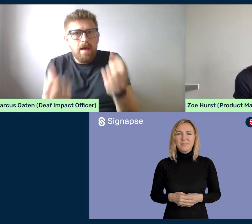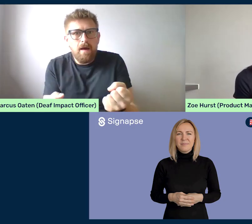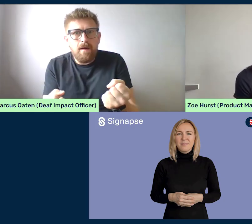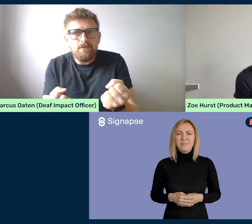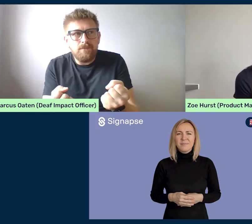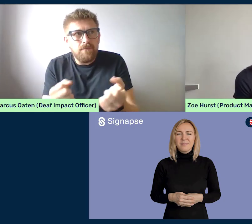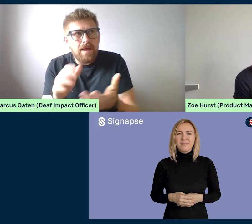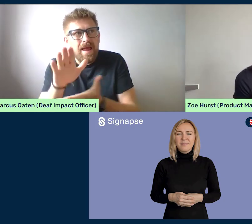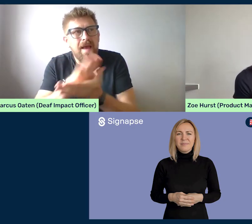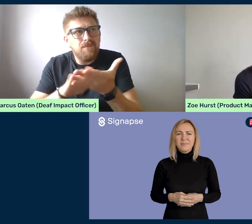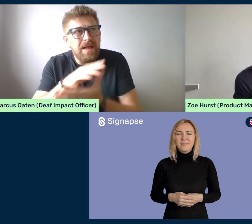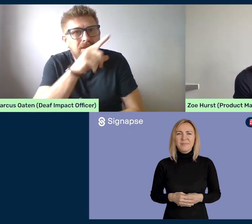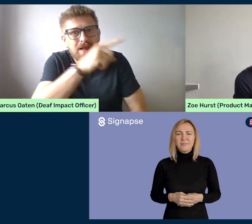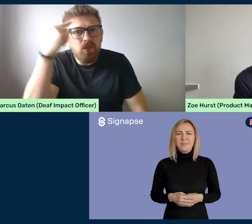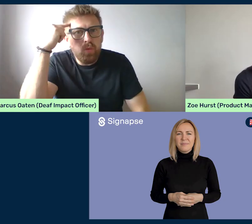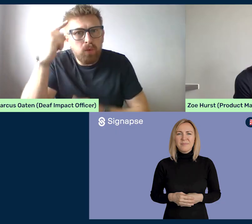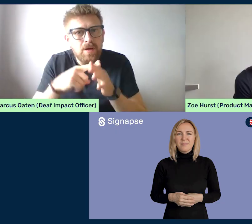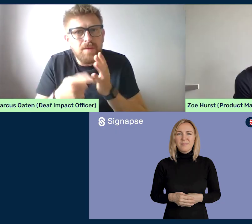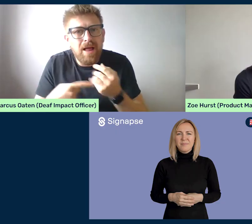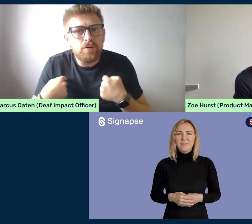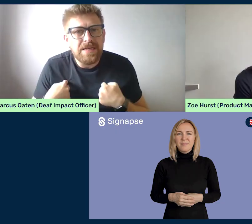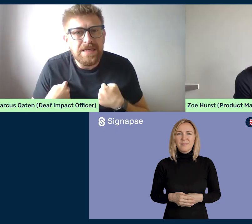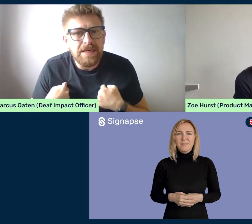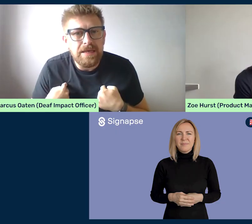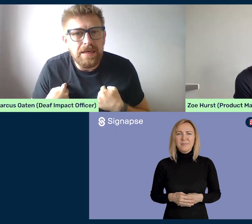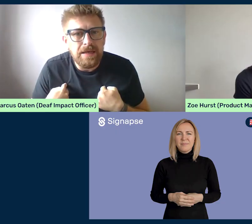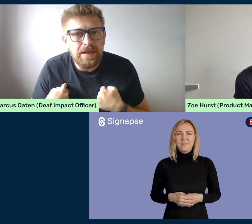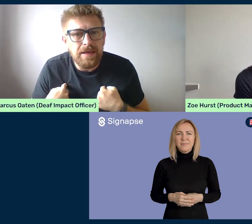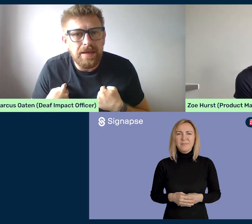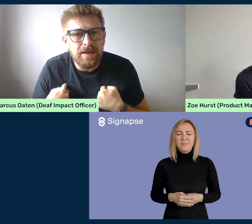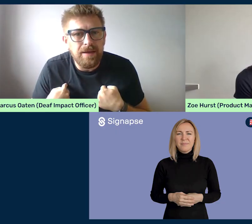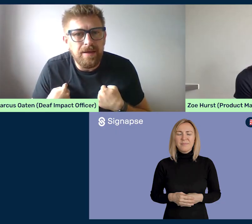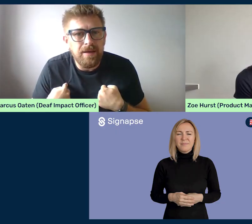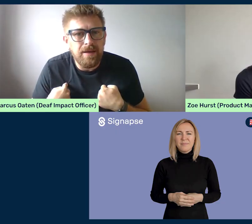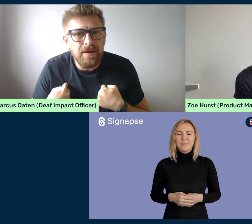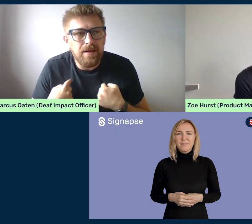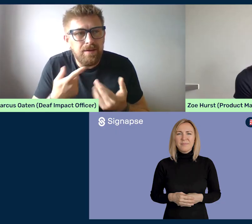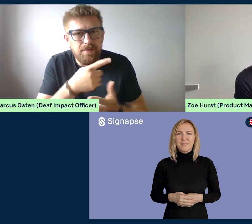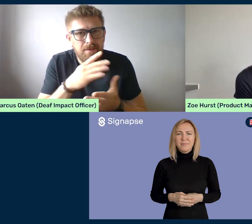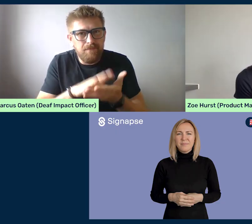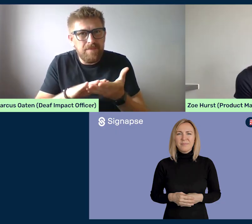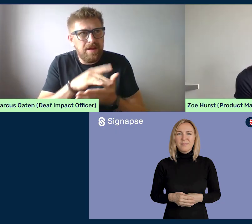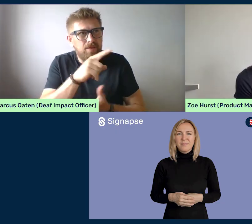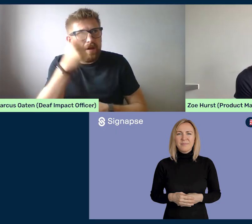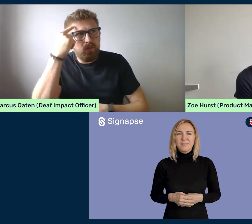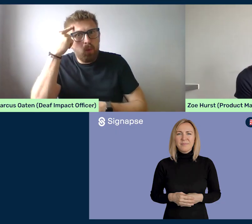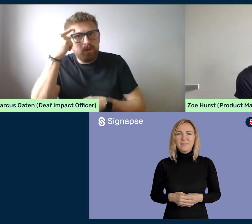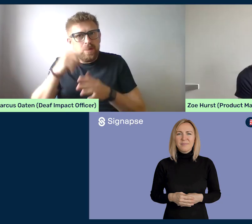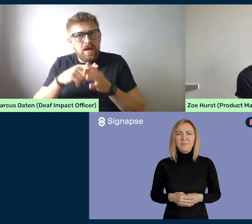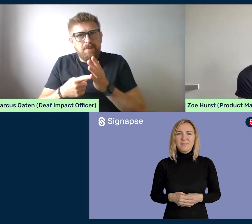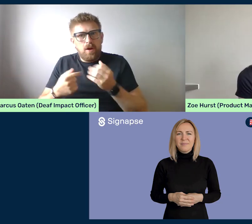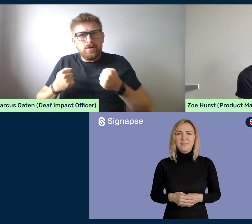I saw that, this outlet have sign language output, it means that Mm, they've thought about